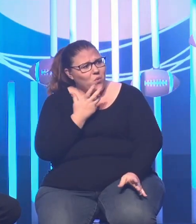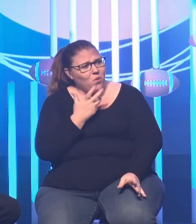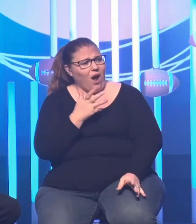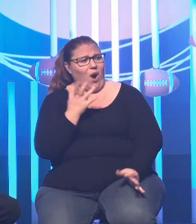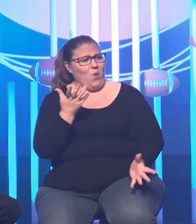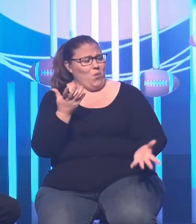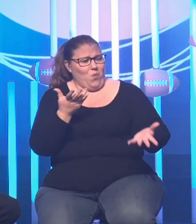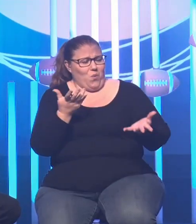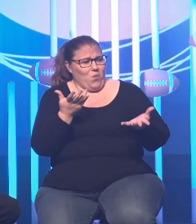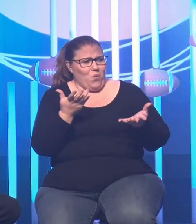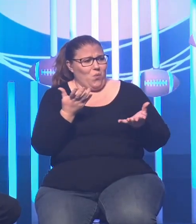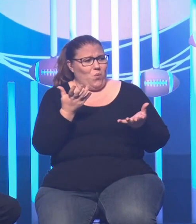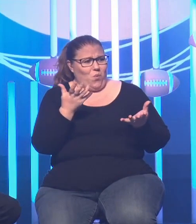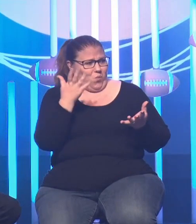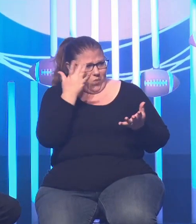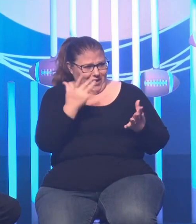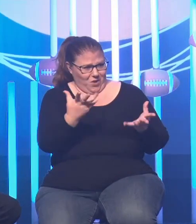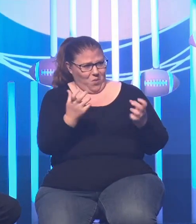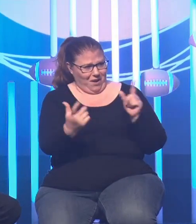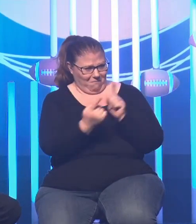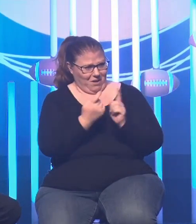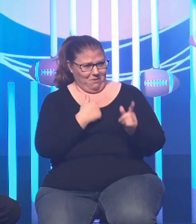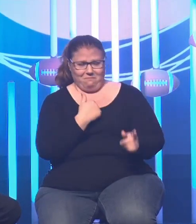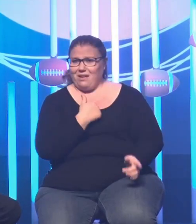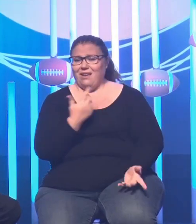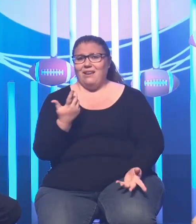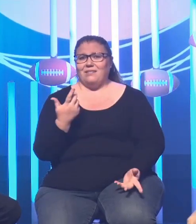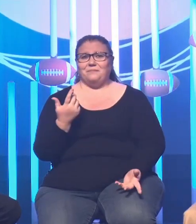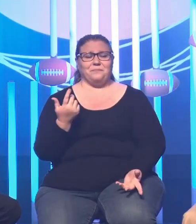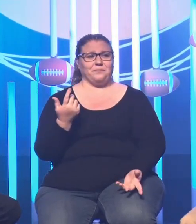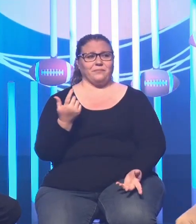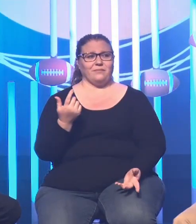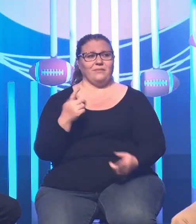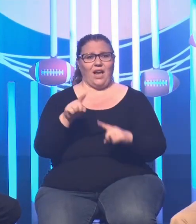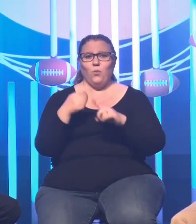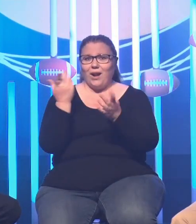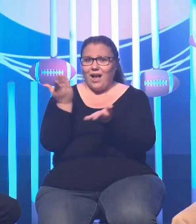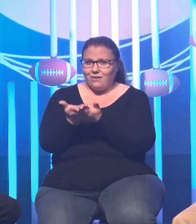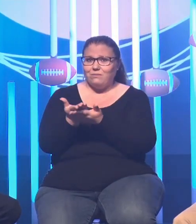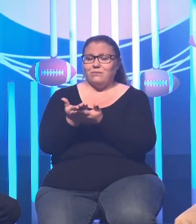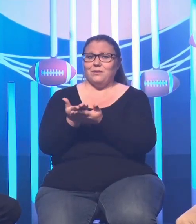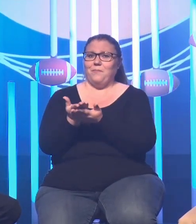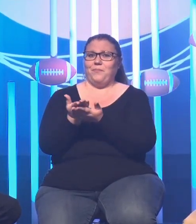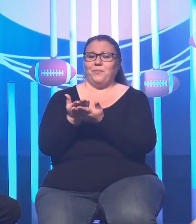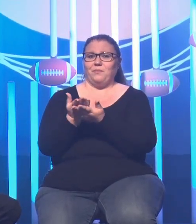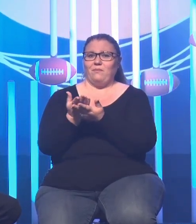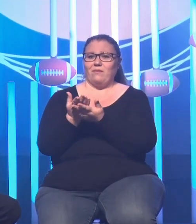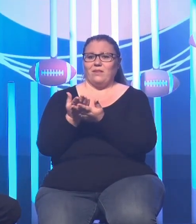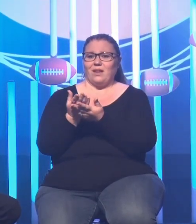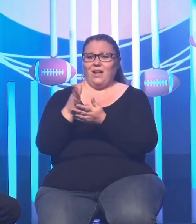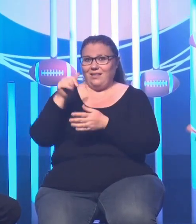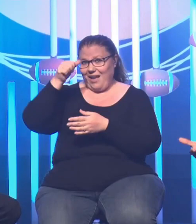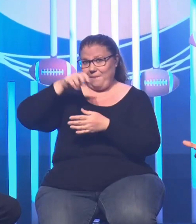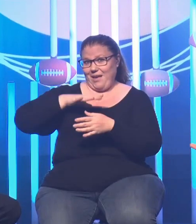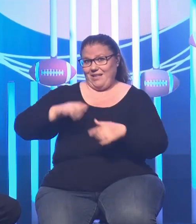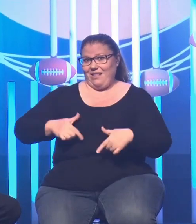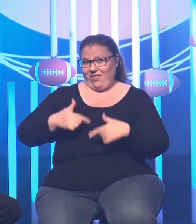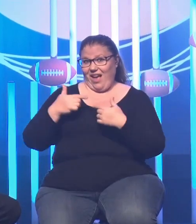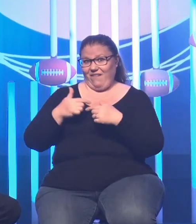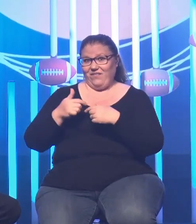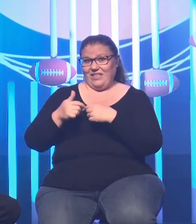in the world does he want to meet with me for? And when I get there, his life has been threatened in the